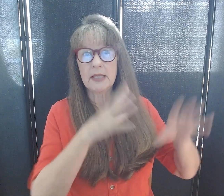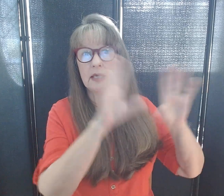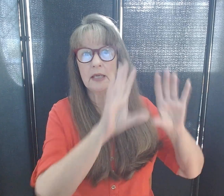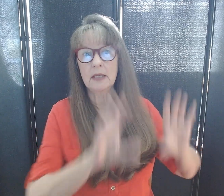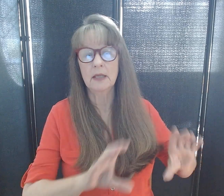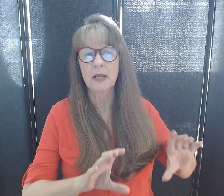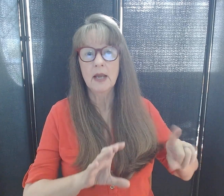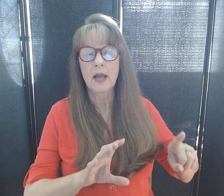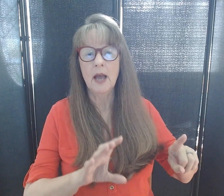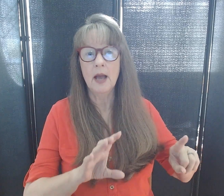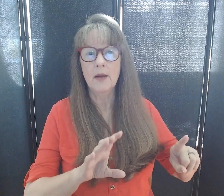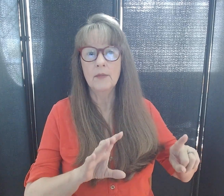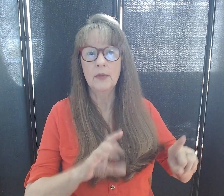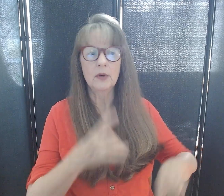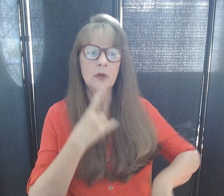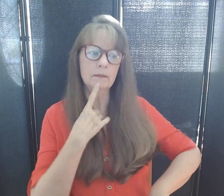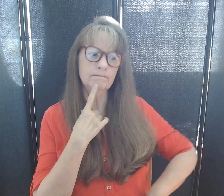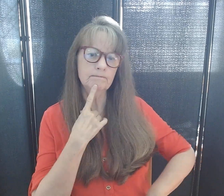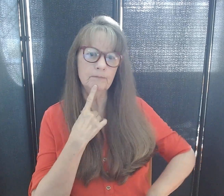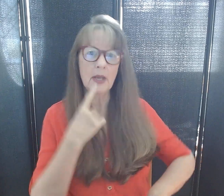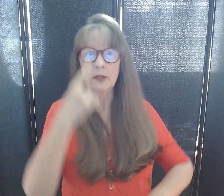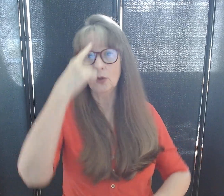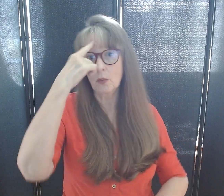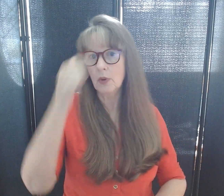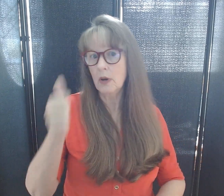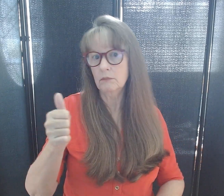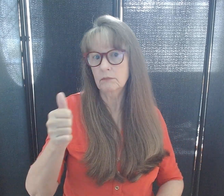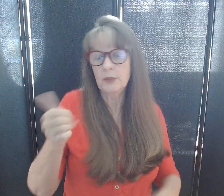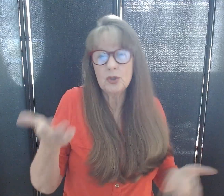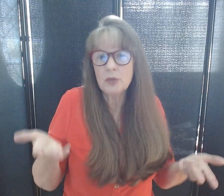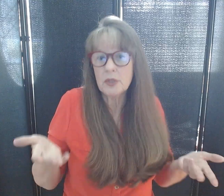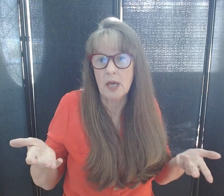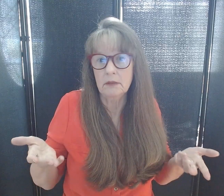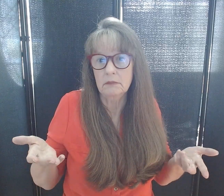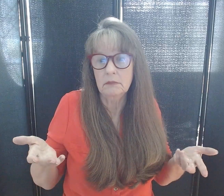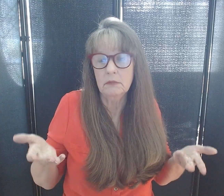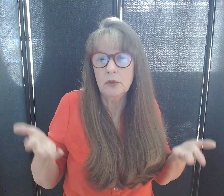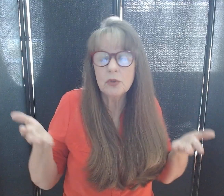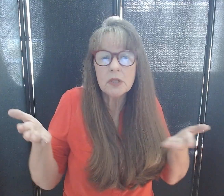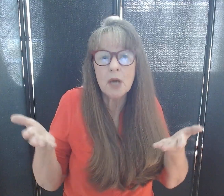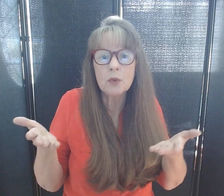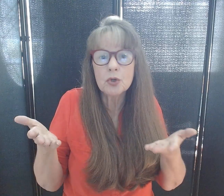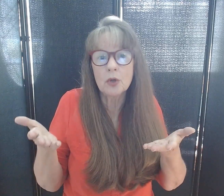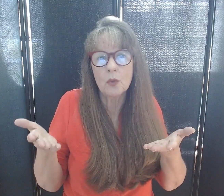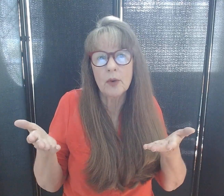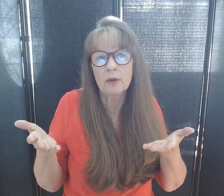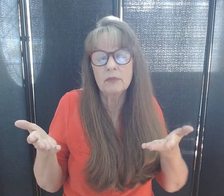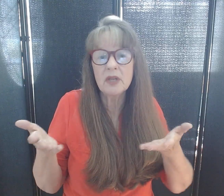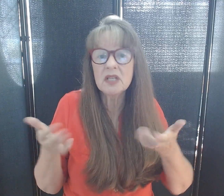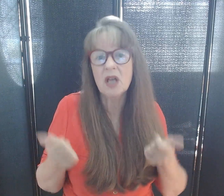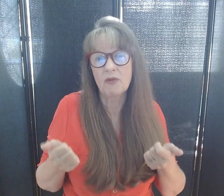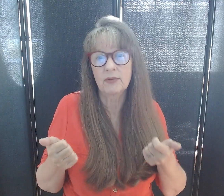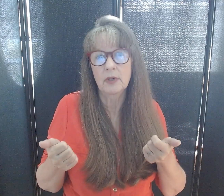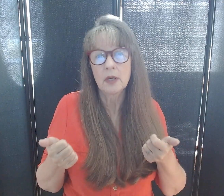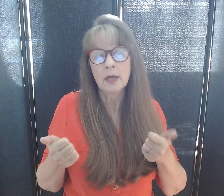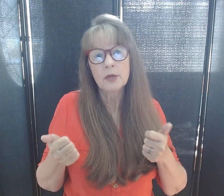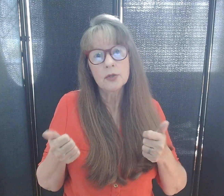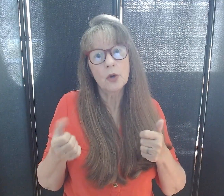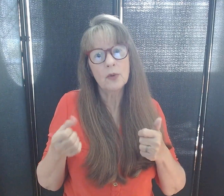fancy, and they're going, and you go, but you decide. You decide what you're going to wear. Think self. So